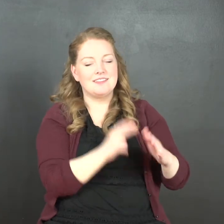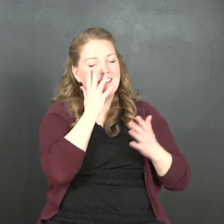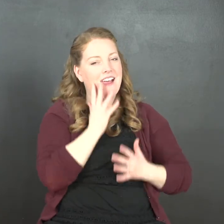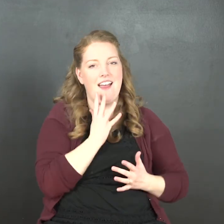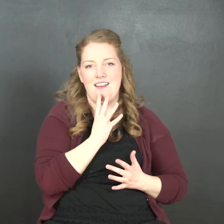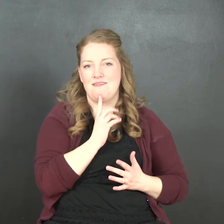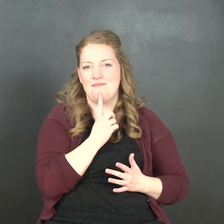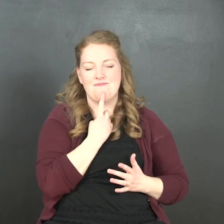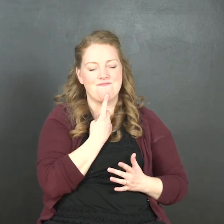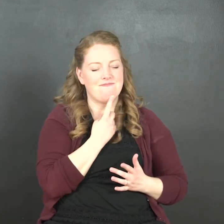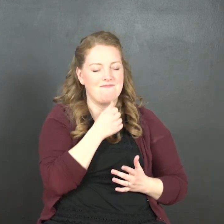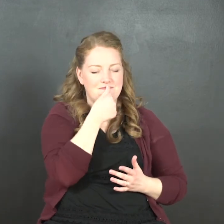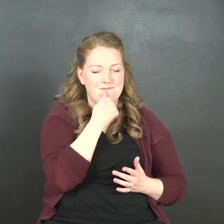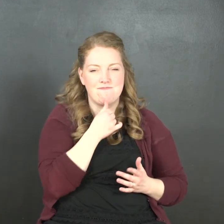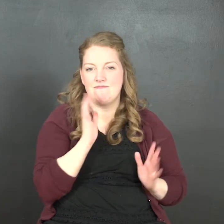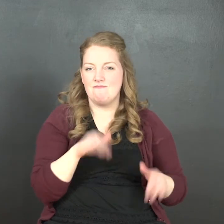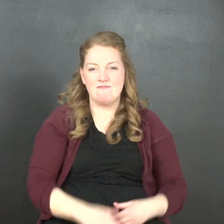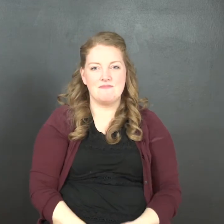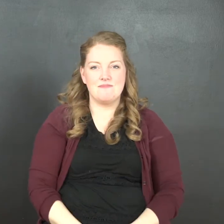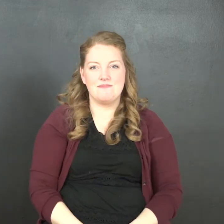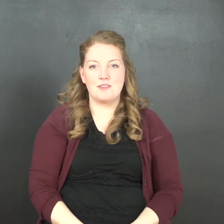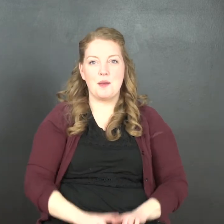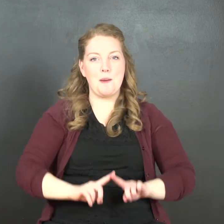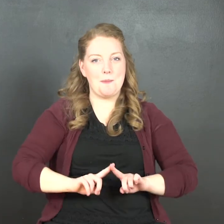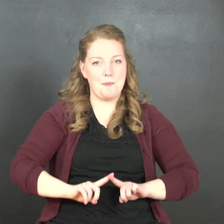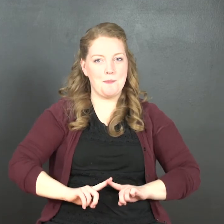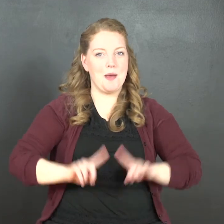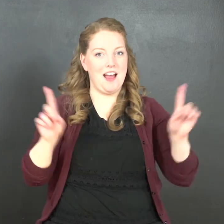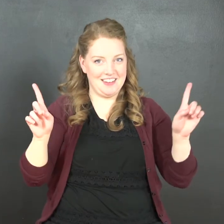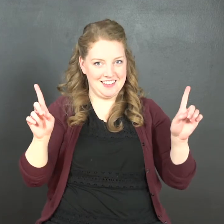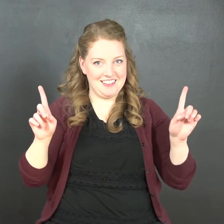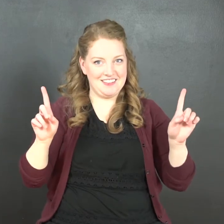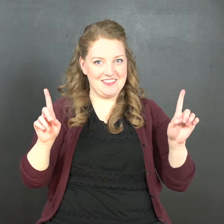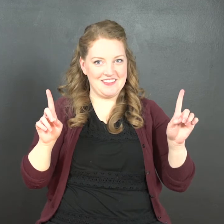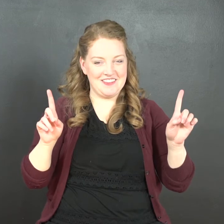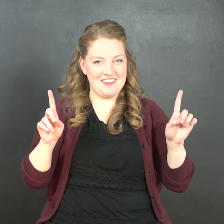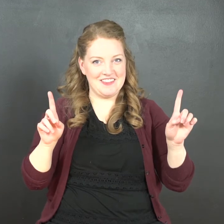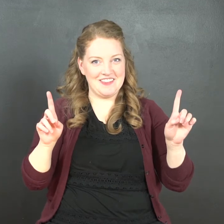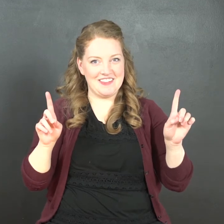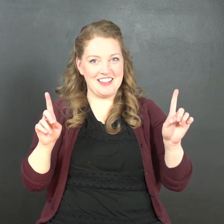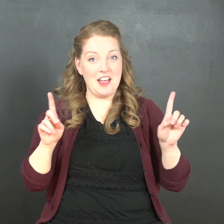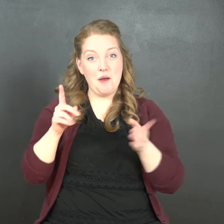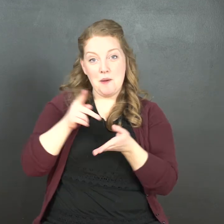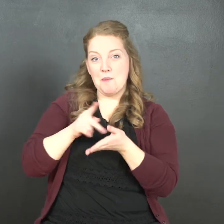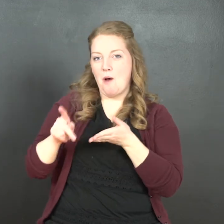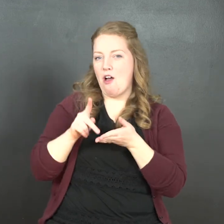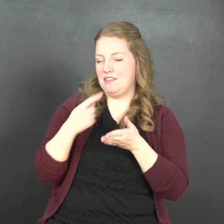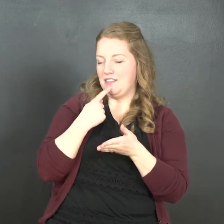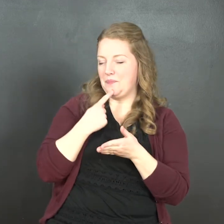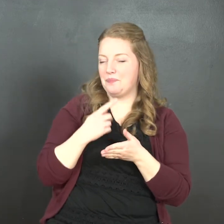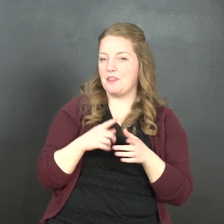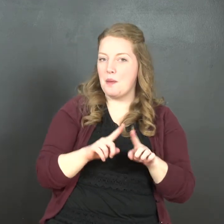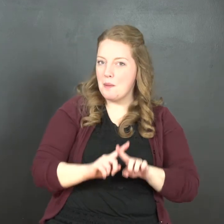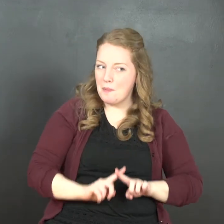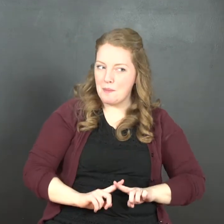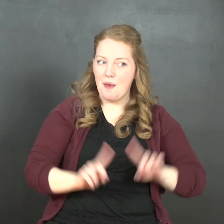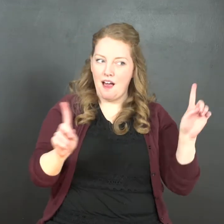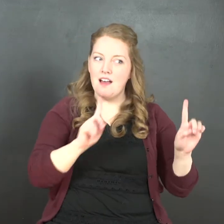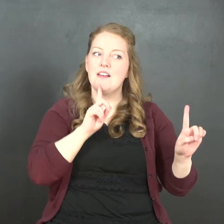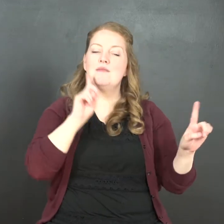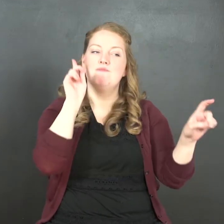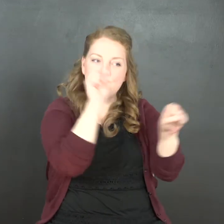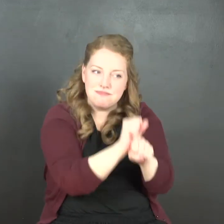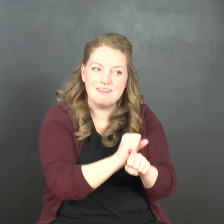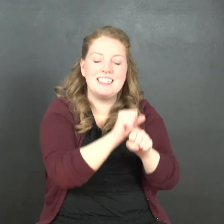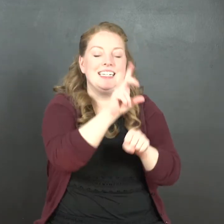in. But, as we've already heard from Paul, but there was a resurrection, and that's why